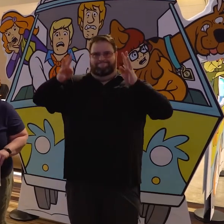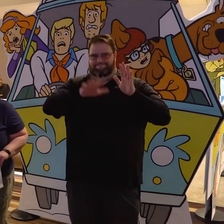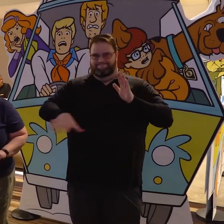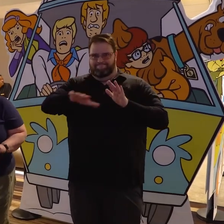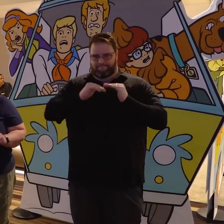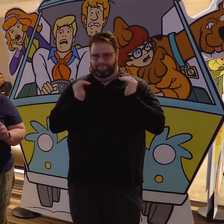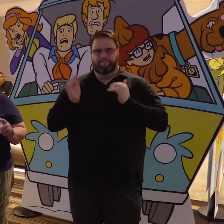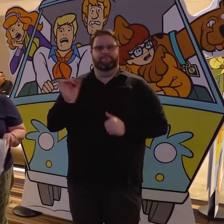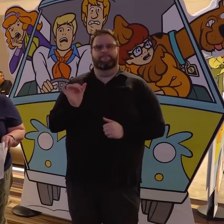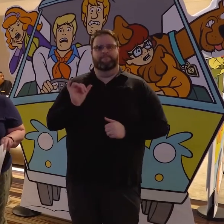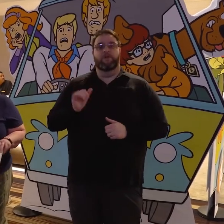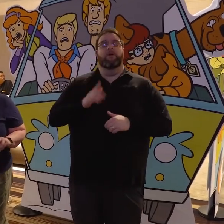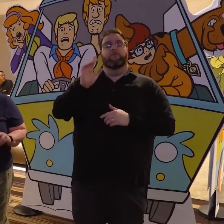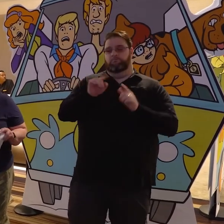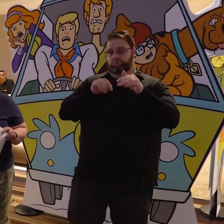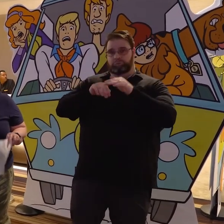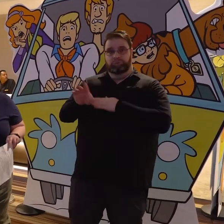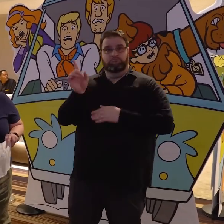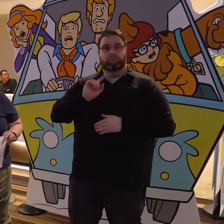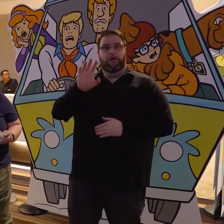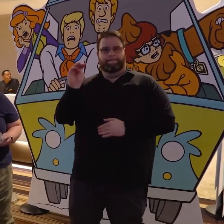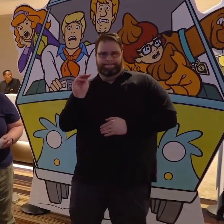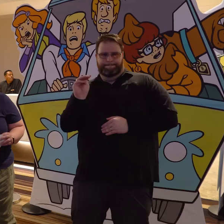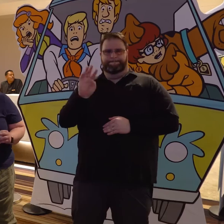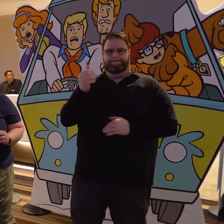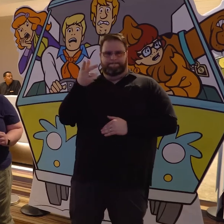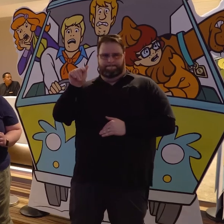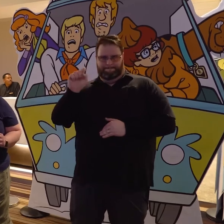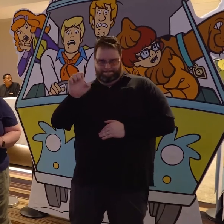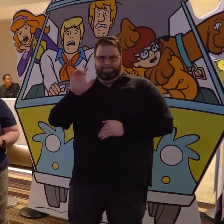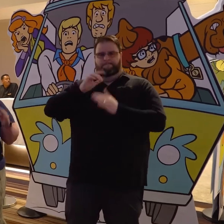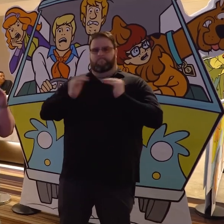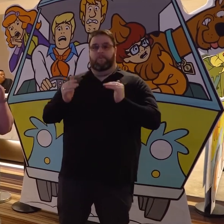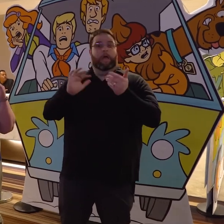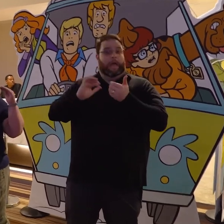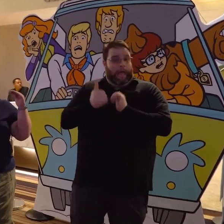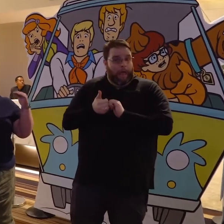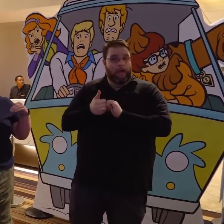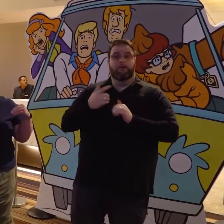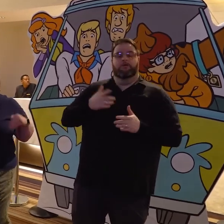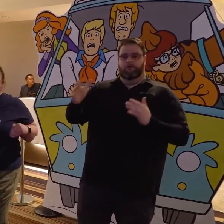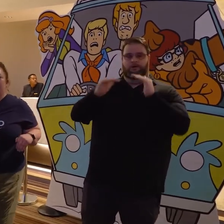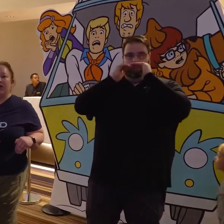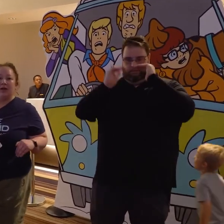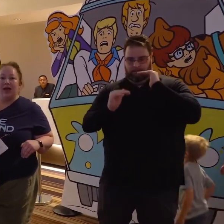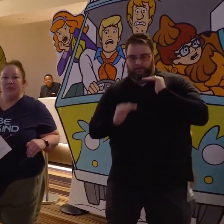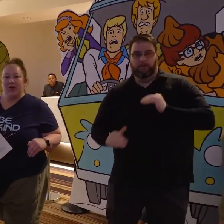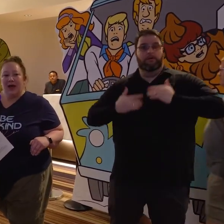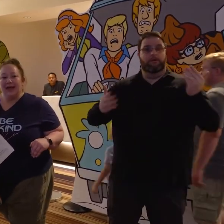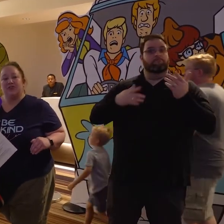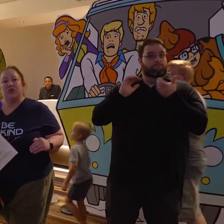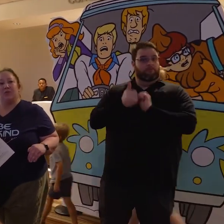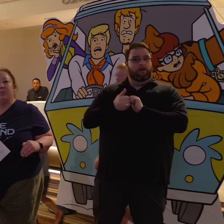level. We're gonna head down to the marquee level next. The way to keep your levels in order here at